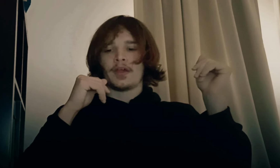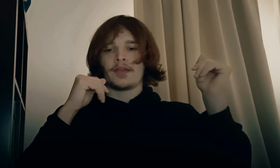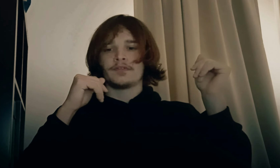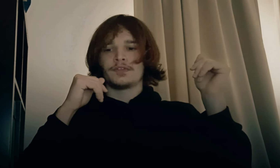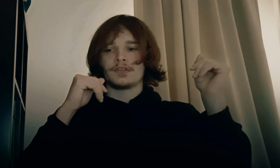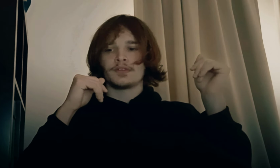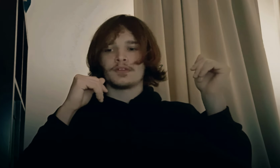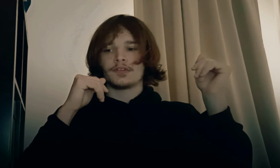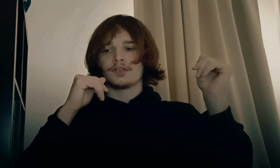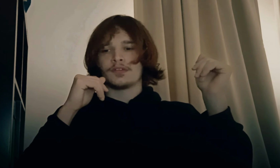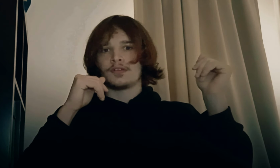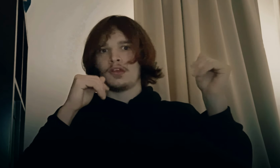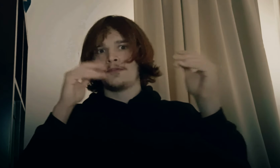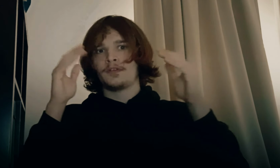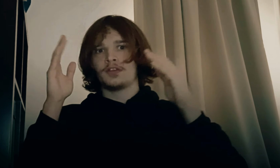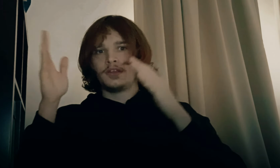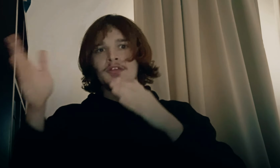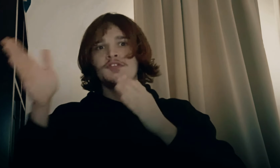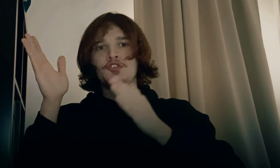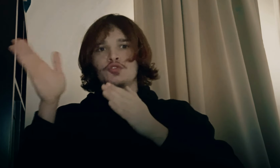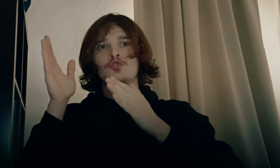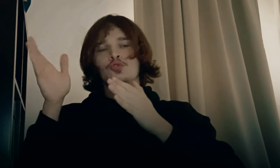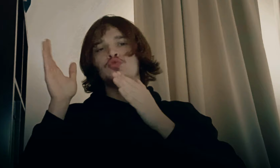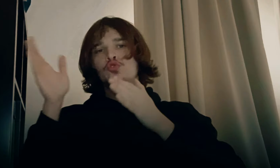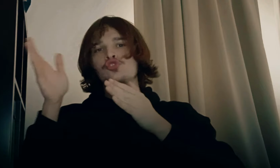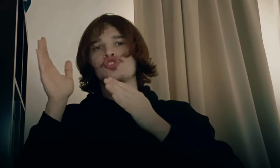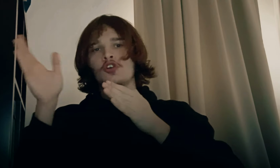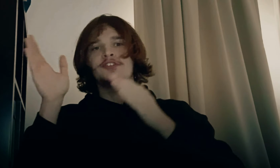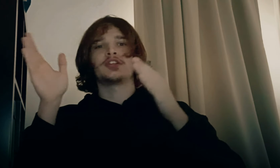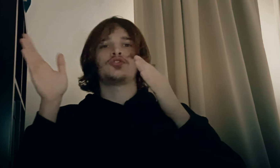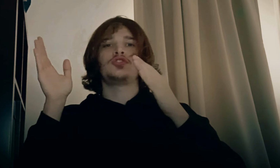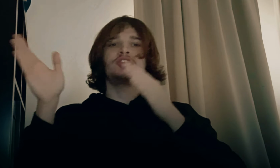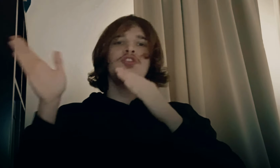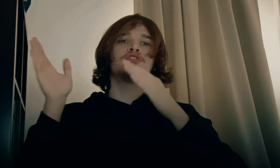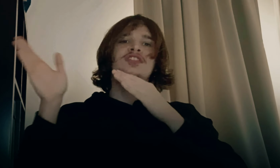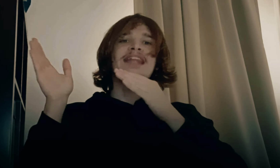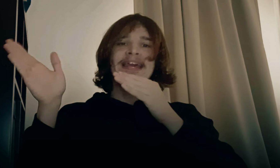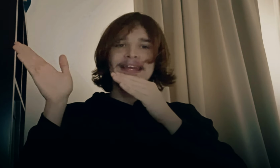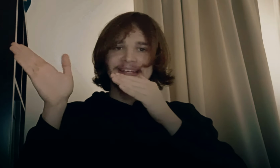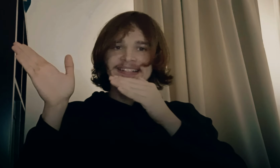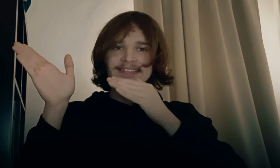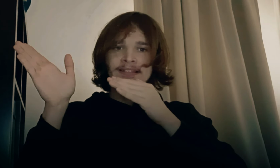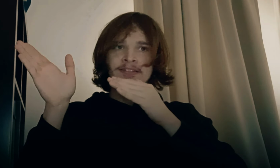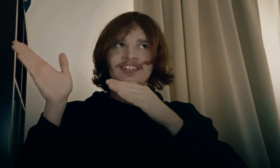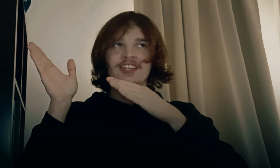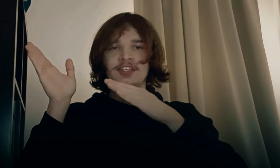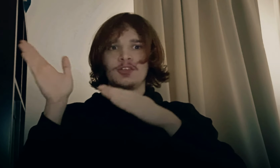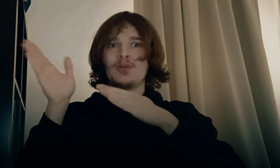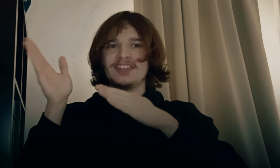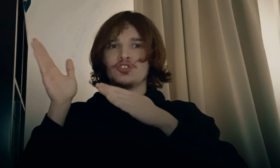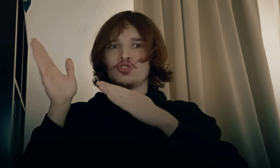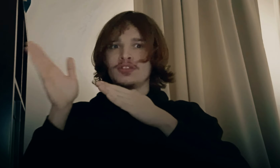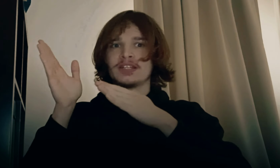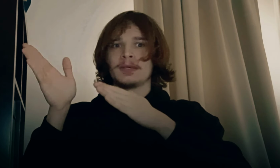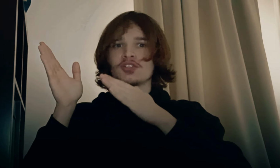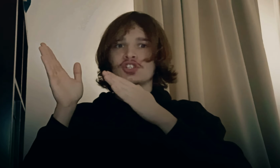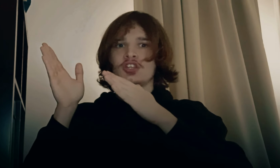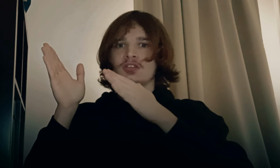And if he need to do something that he don't like, he will not do that because he